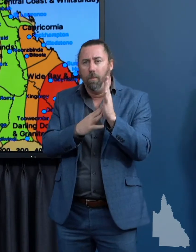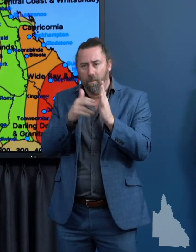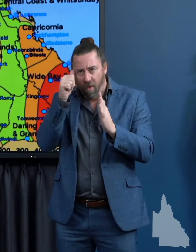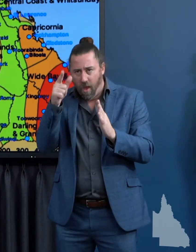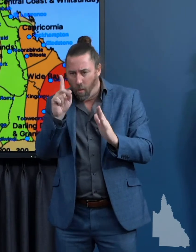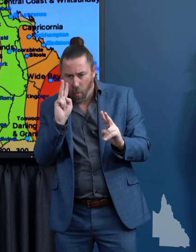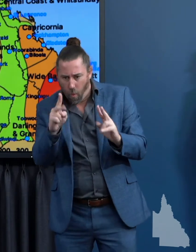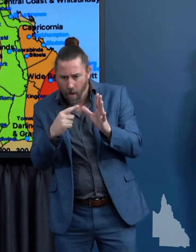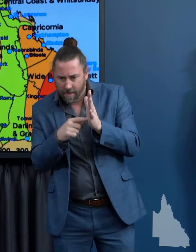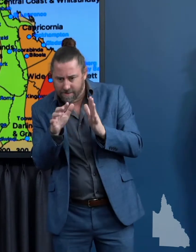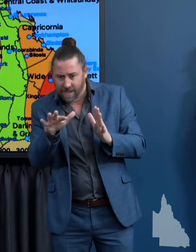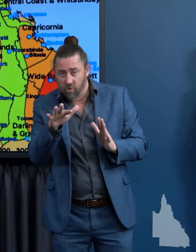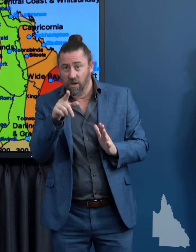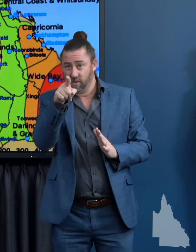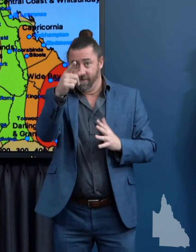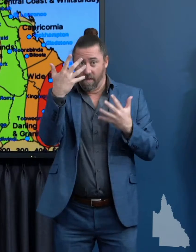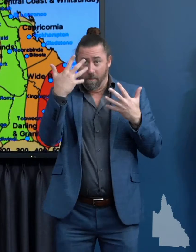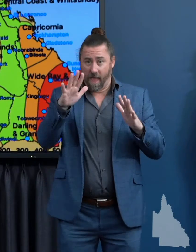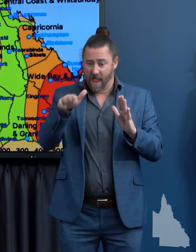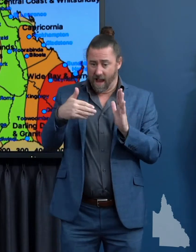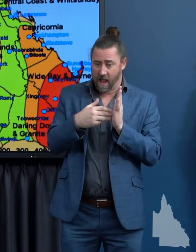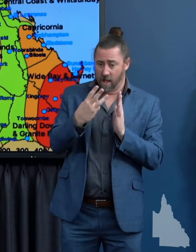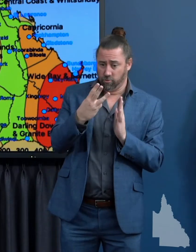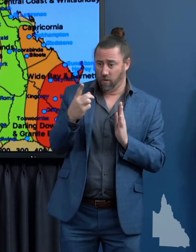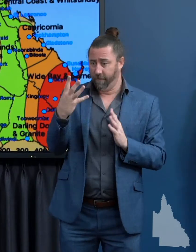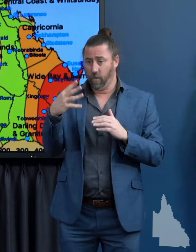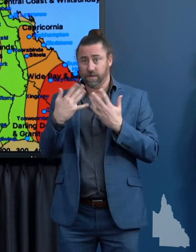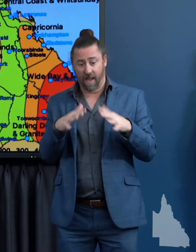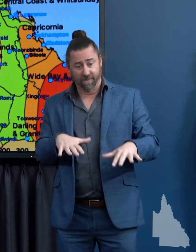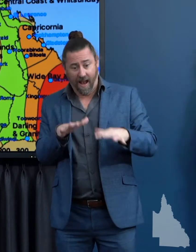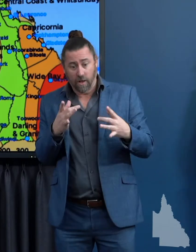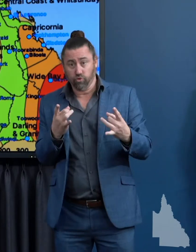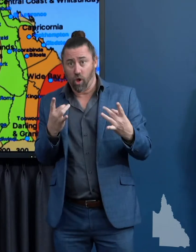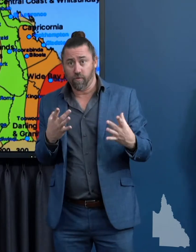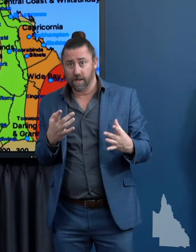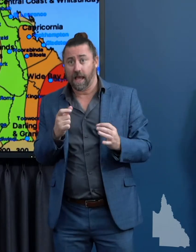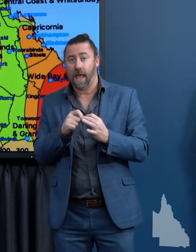in a flood area in the last 3-4 days, please be